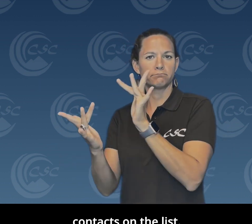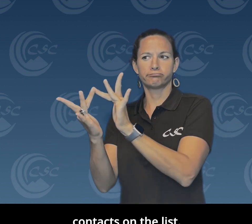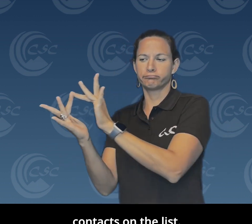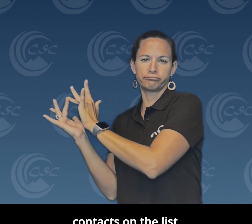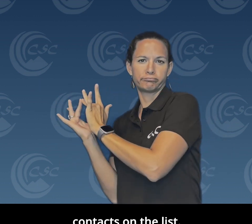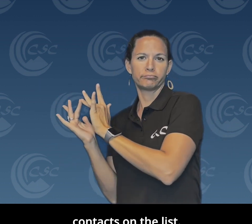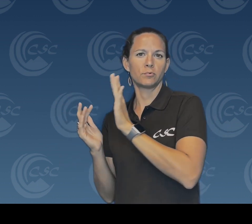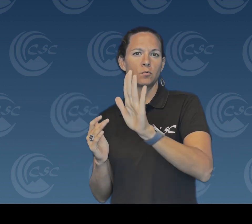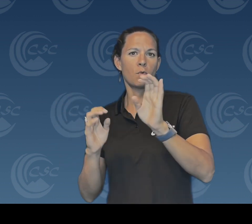on the list.